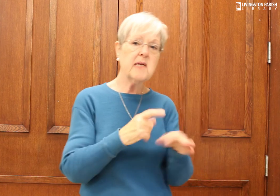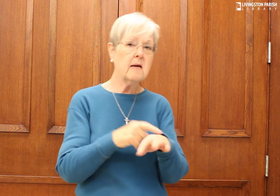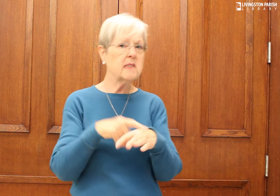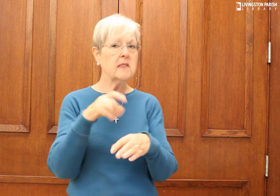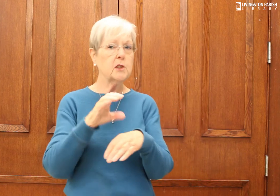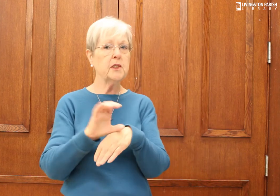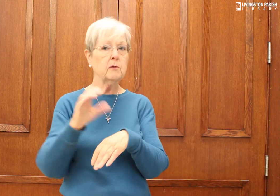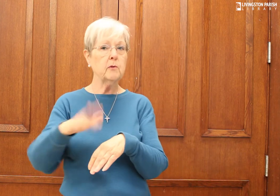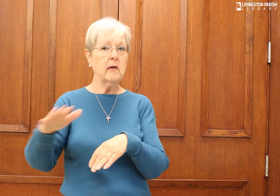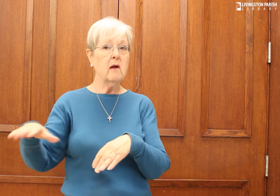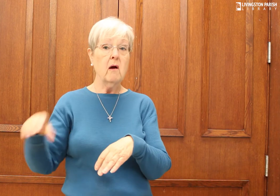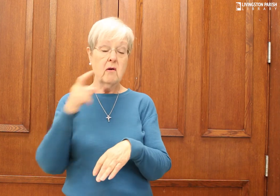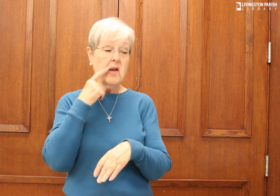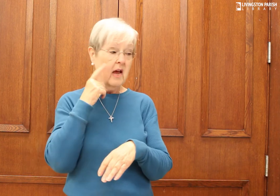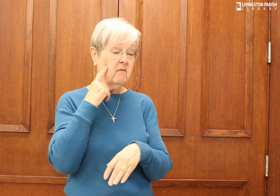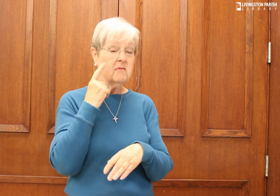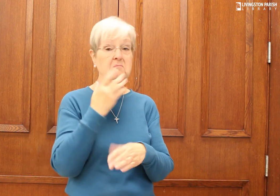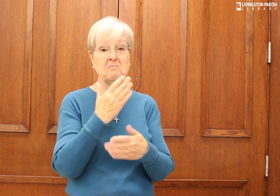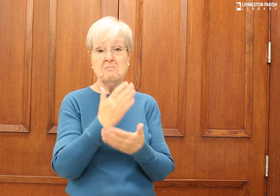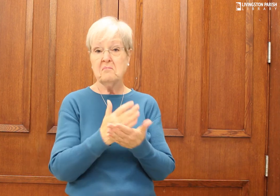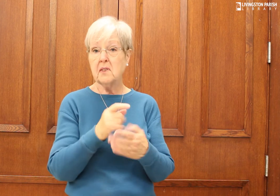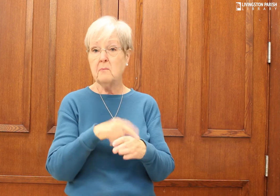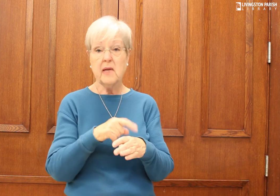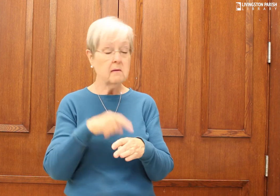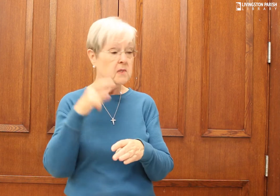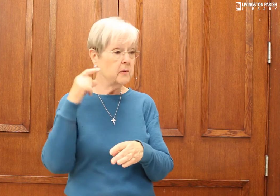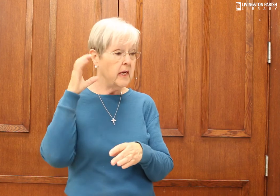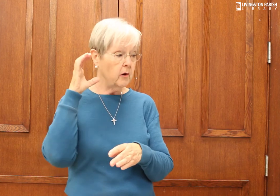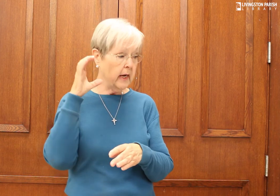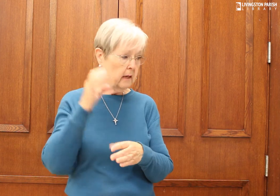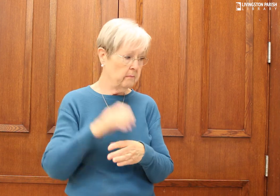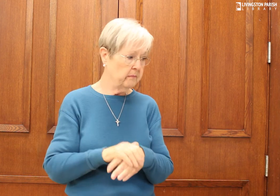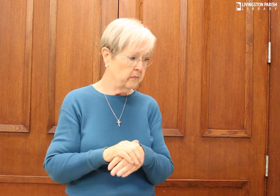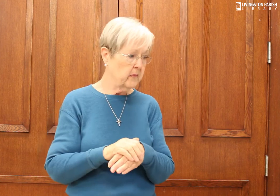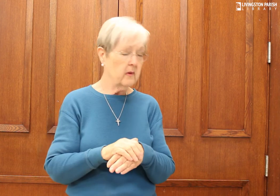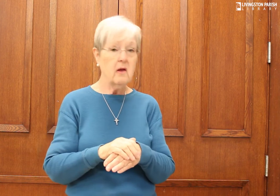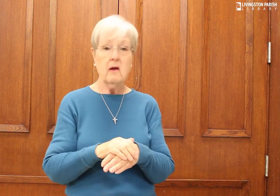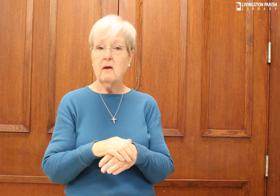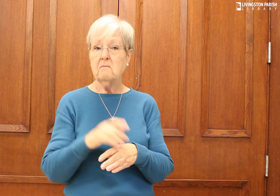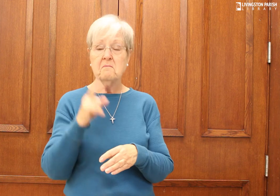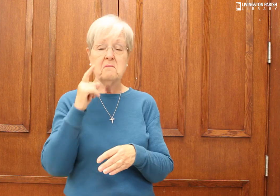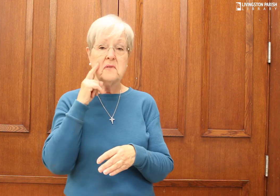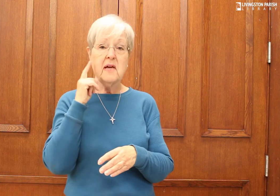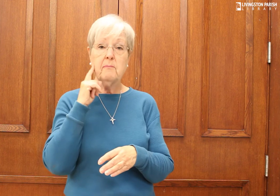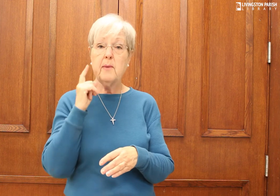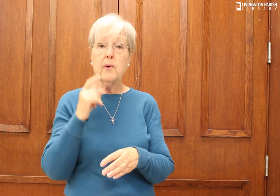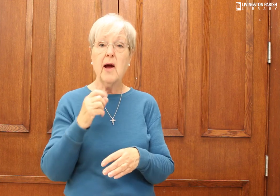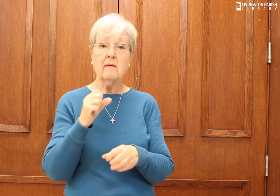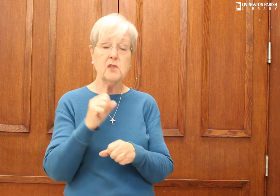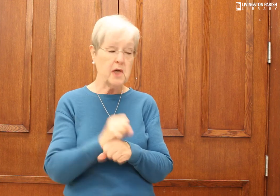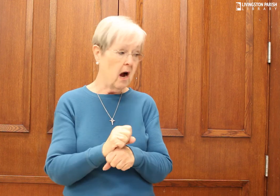Sometimes the children are deaf, sometimes they're hearing. Deaf people have